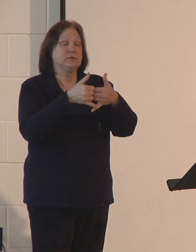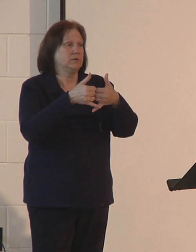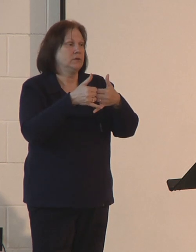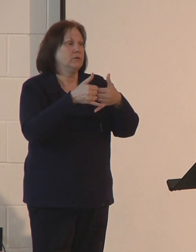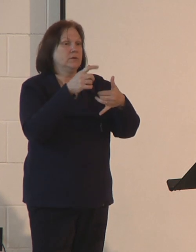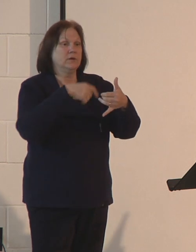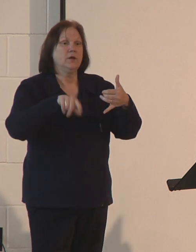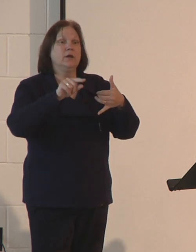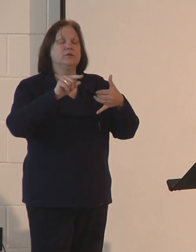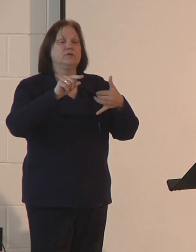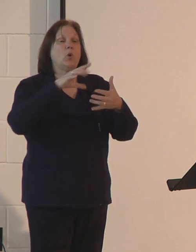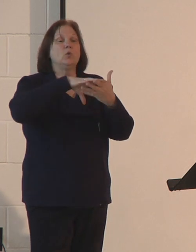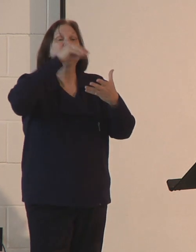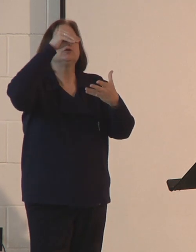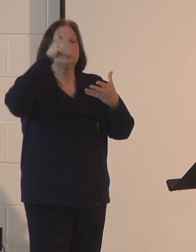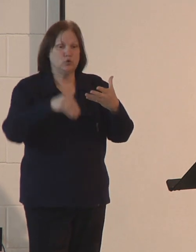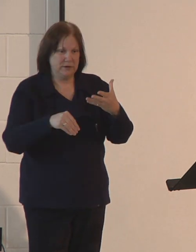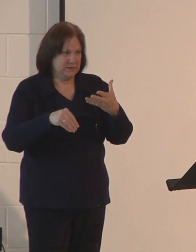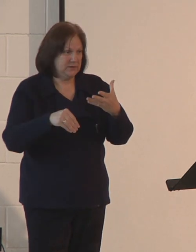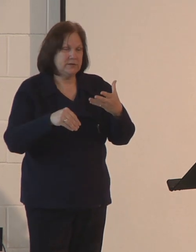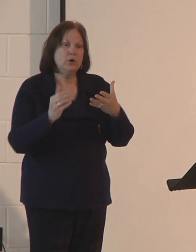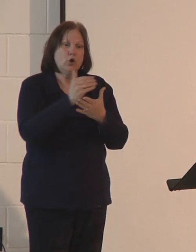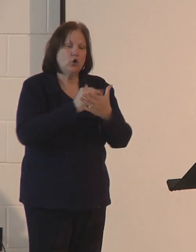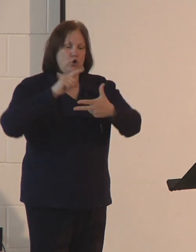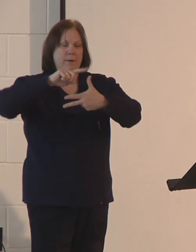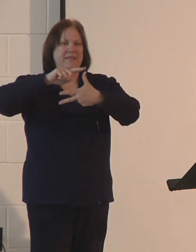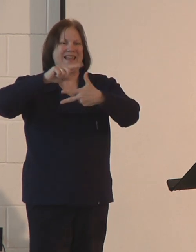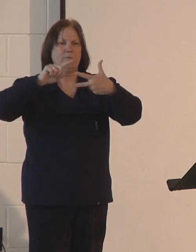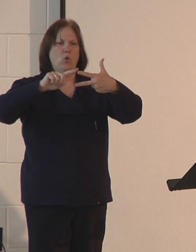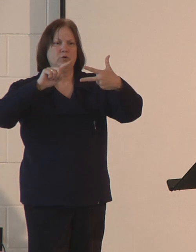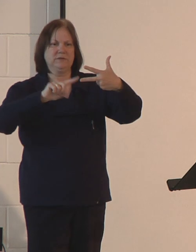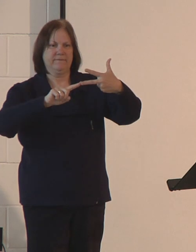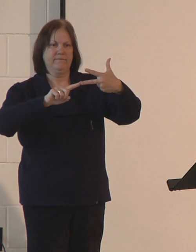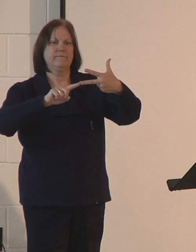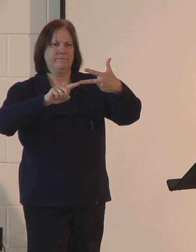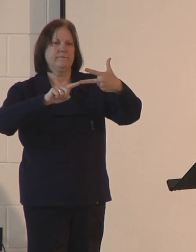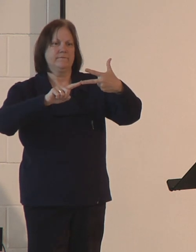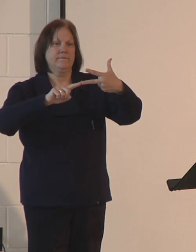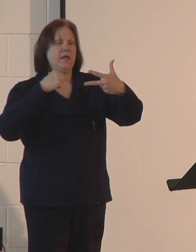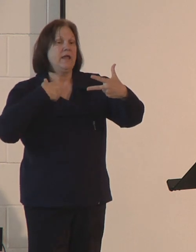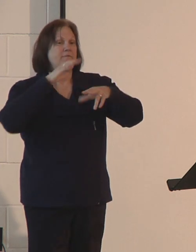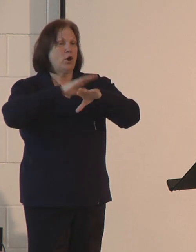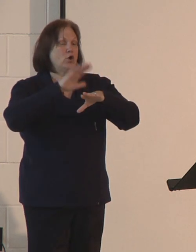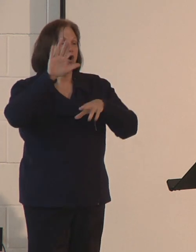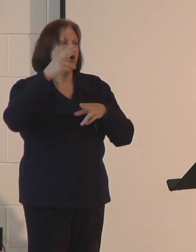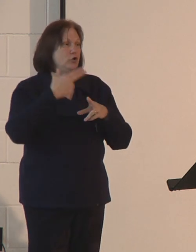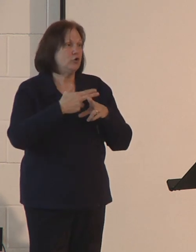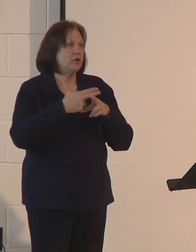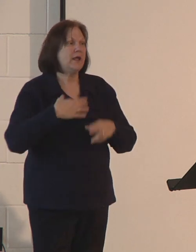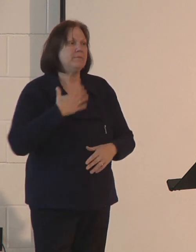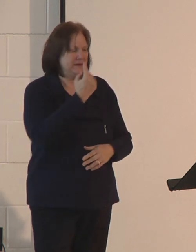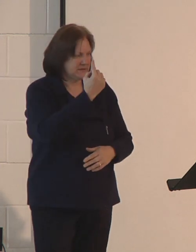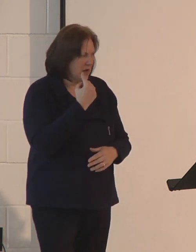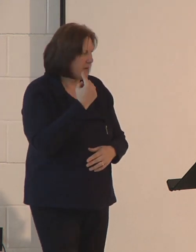to these students. These students who either earn a platinum, a gold, or a certificate. If I call your name, please